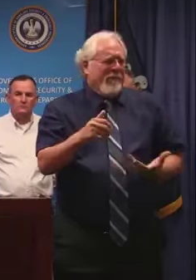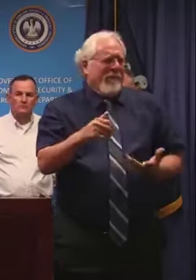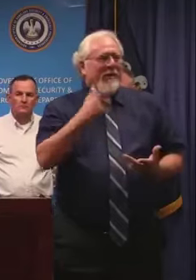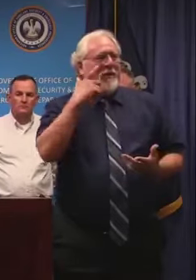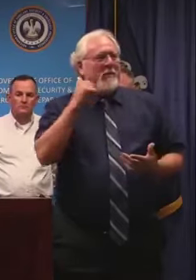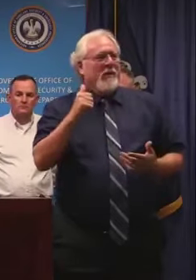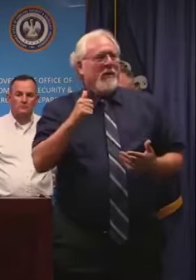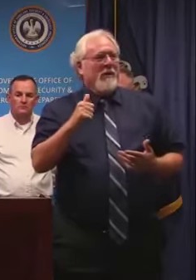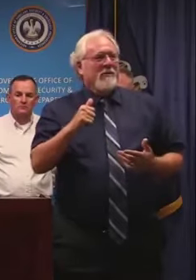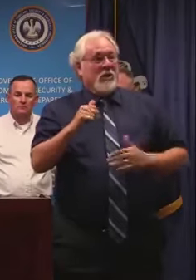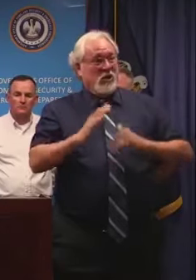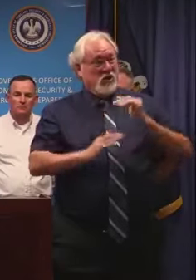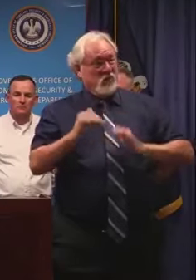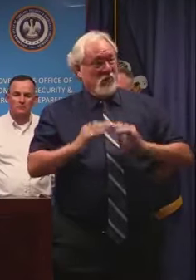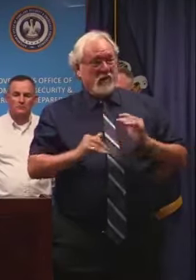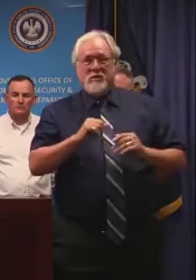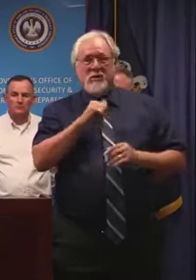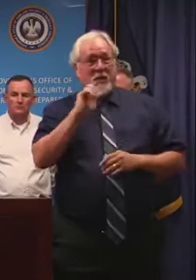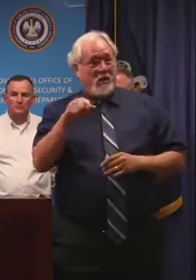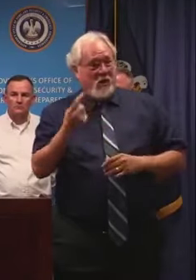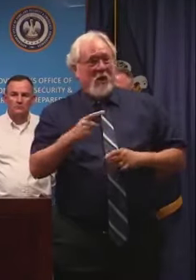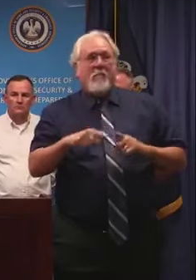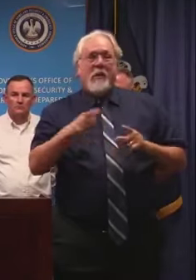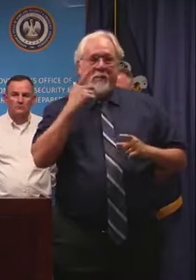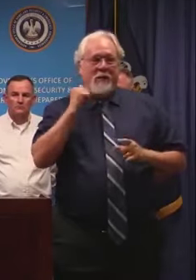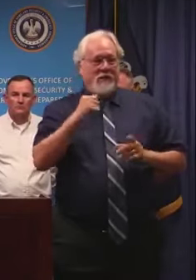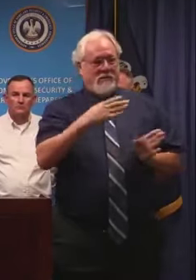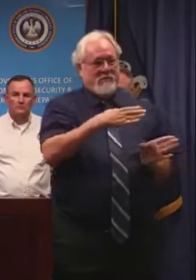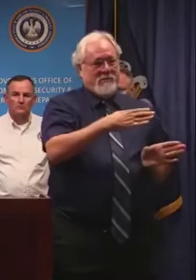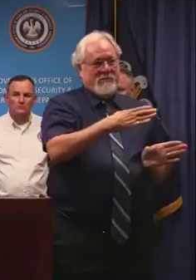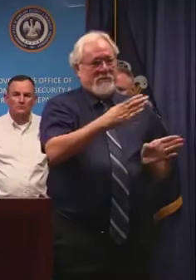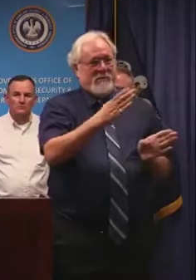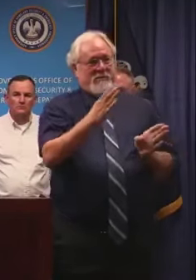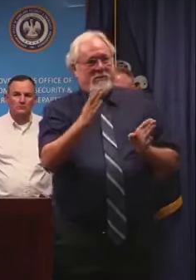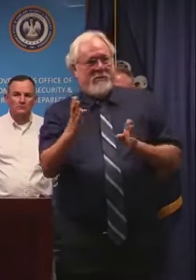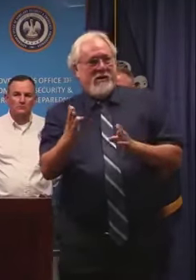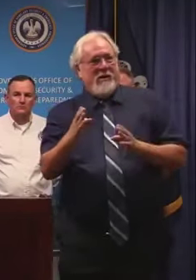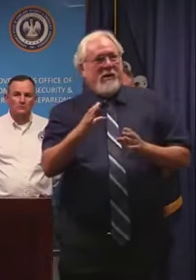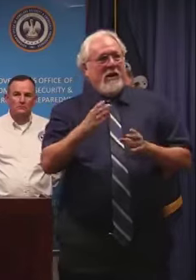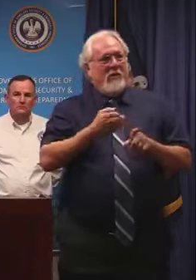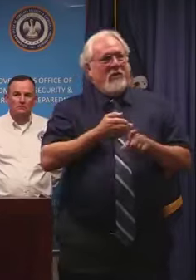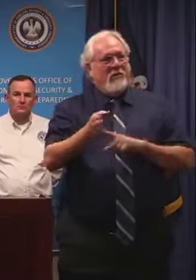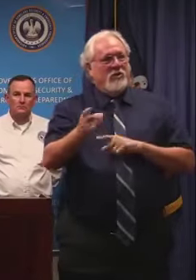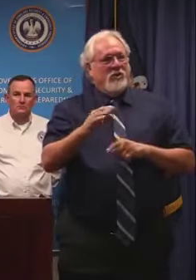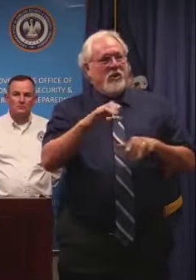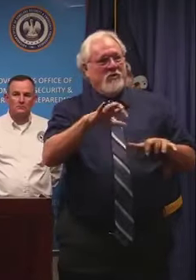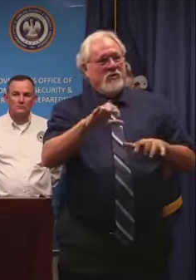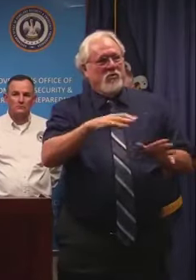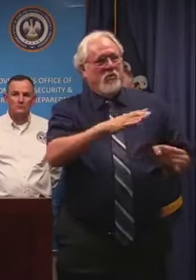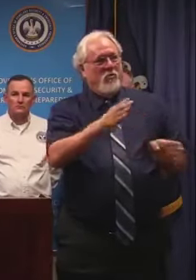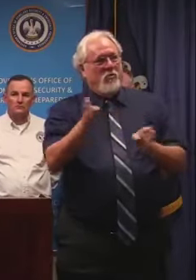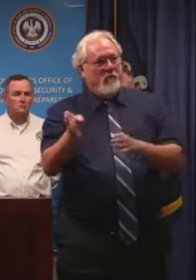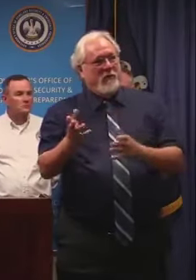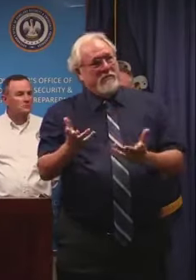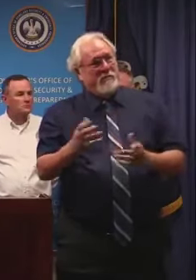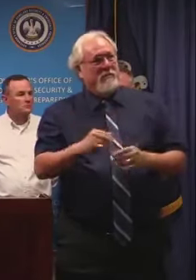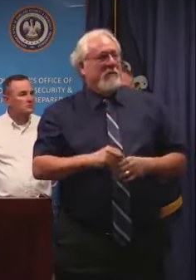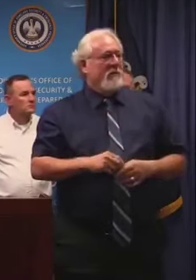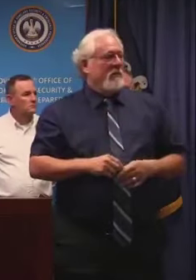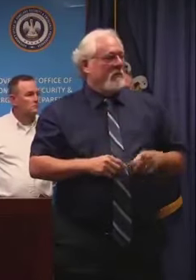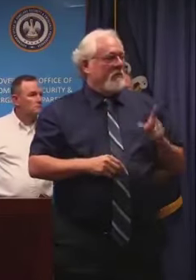because of construction going on I-10, but because of the possibility that the storm moves towards Louisiana next.